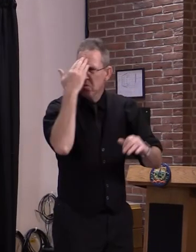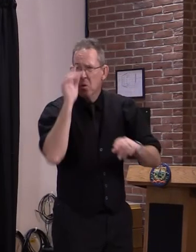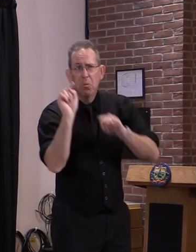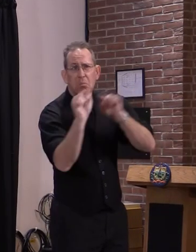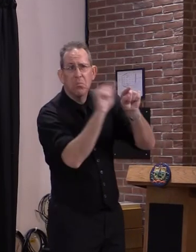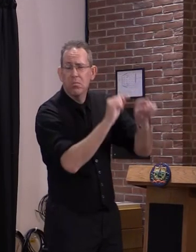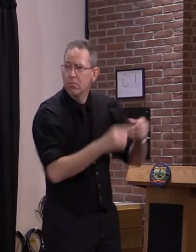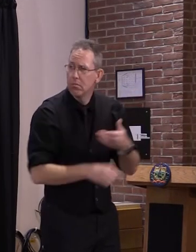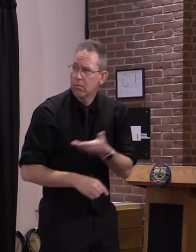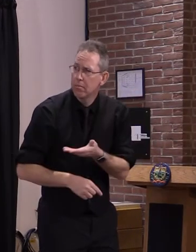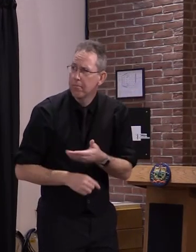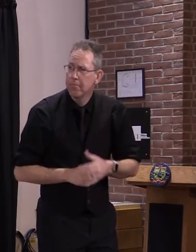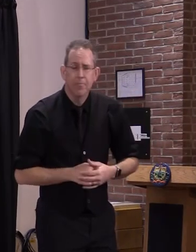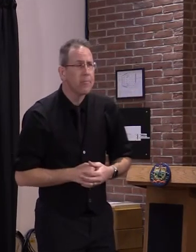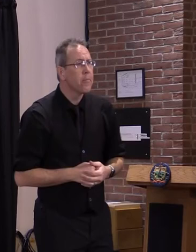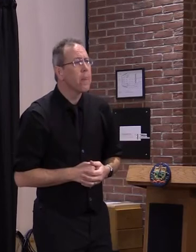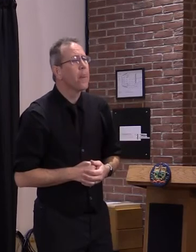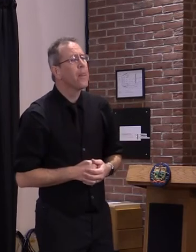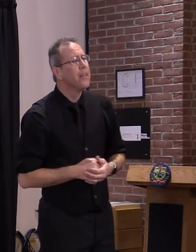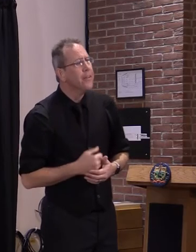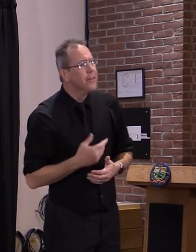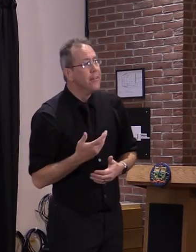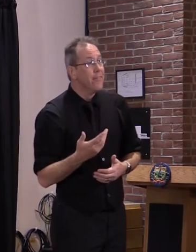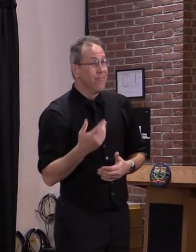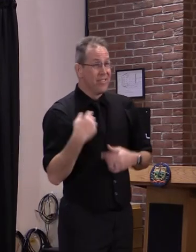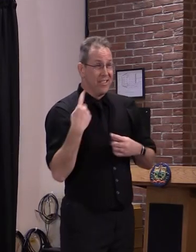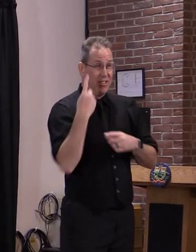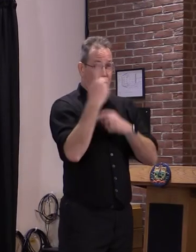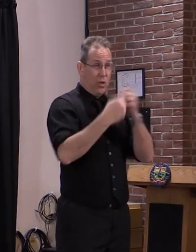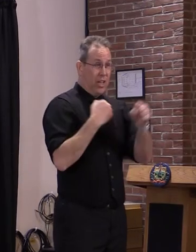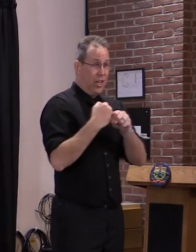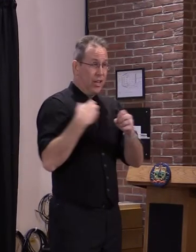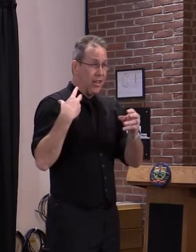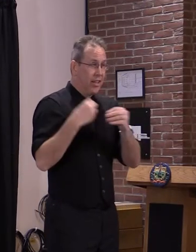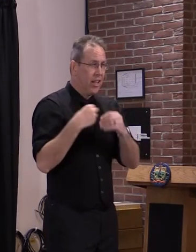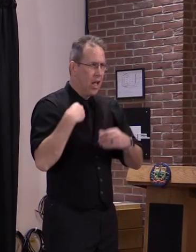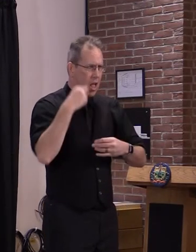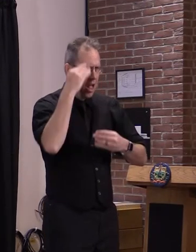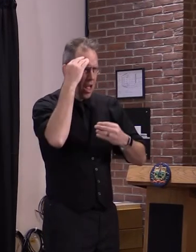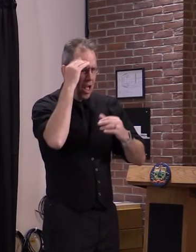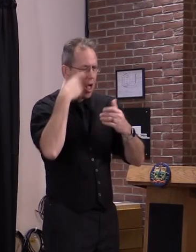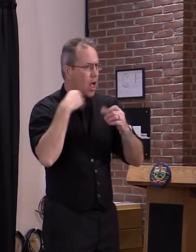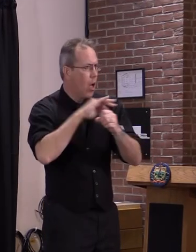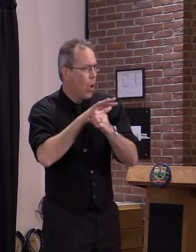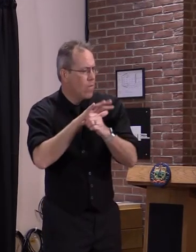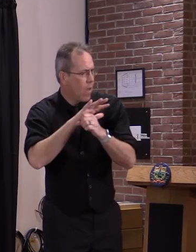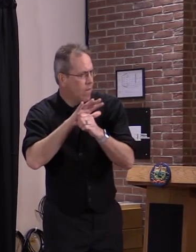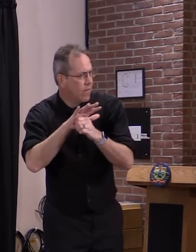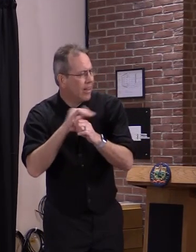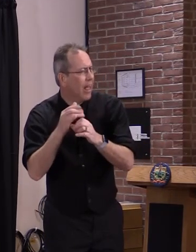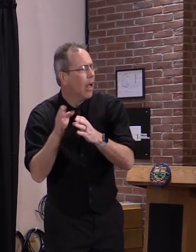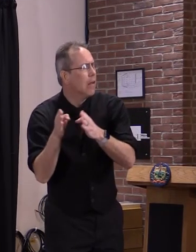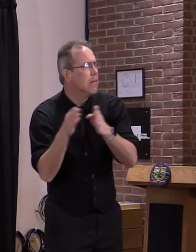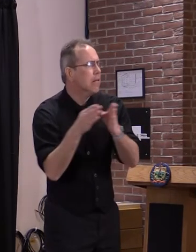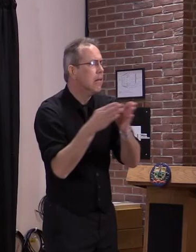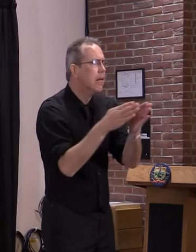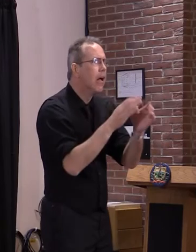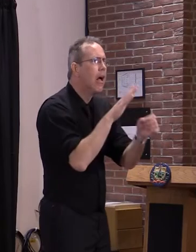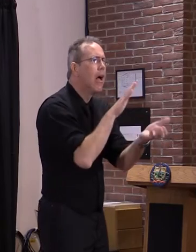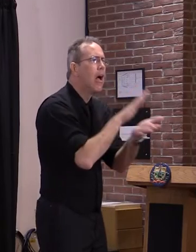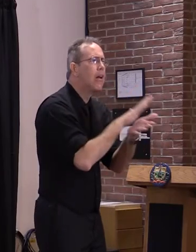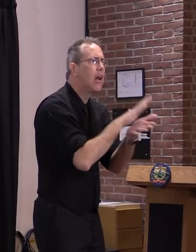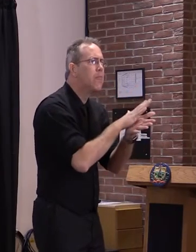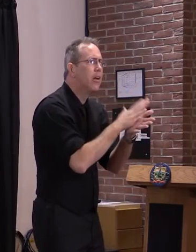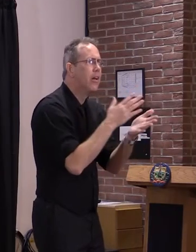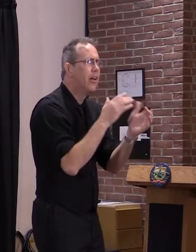has started at the beginning of the school year, but certainly people's energies appropriately were directed at managing the public health concerns. But again,